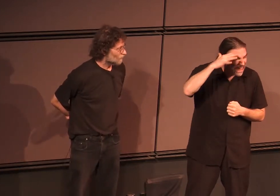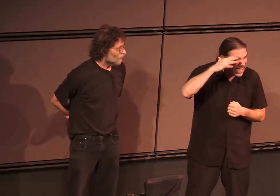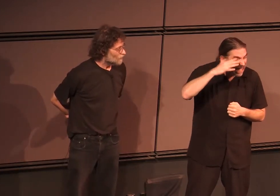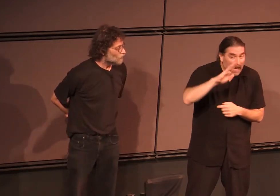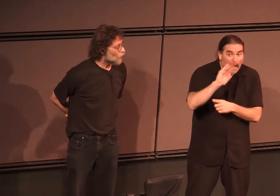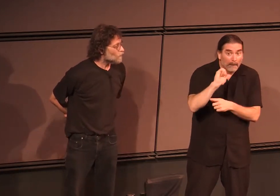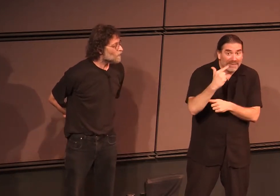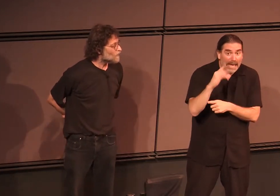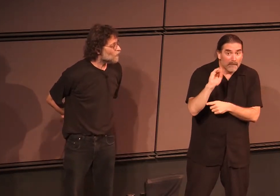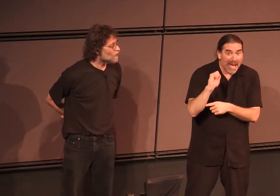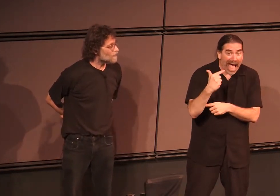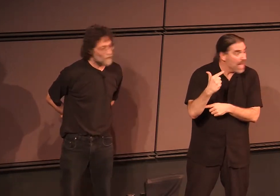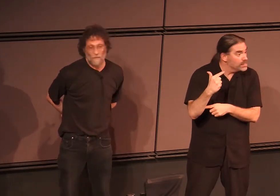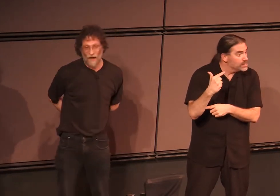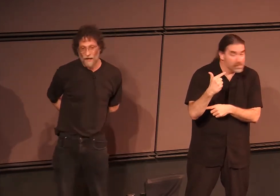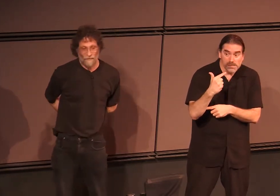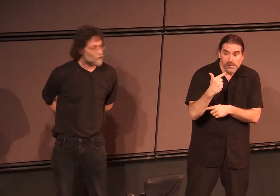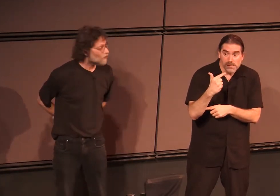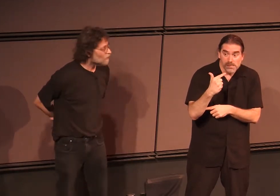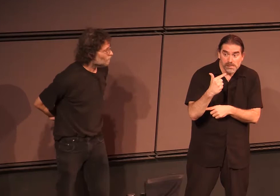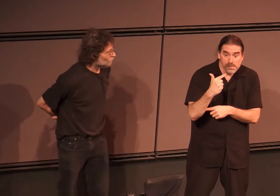You know the theory, the Big Bang Theory?